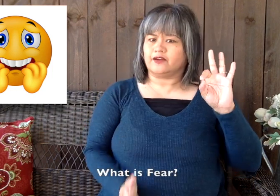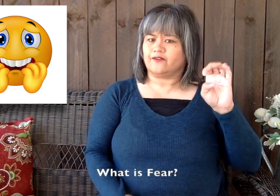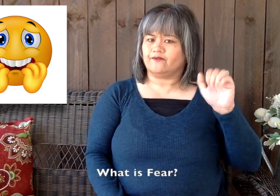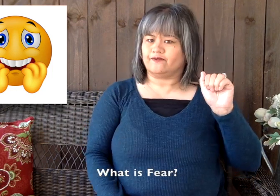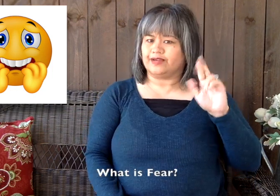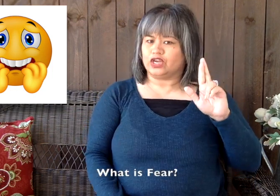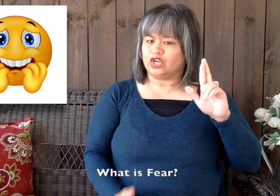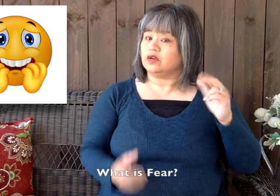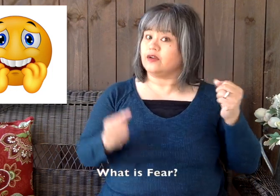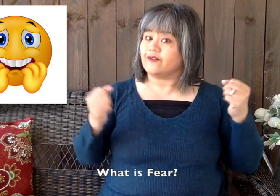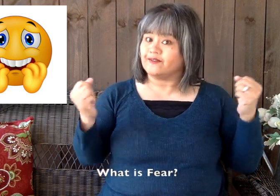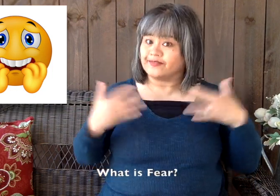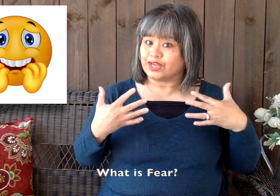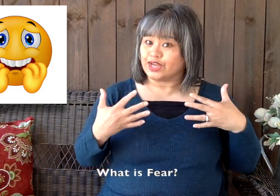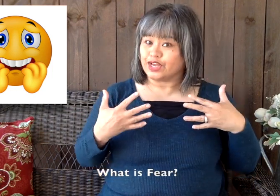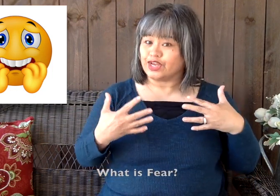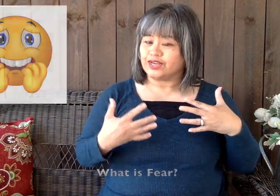What is fear?